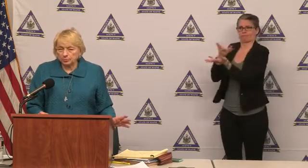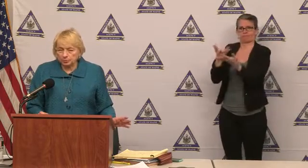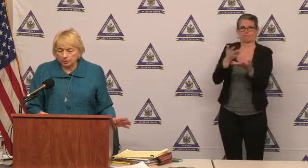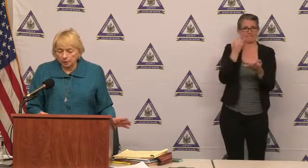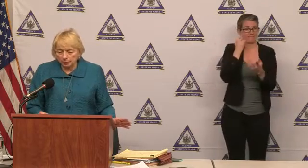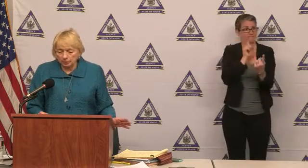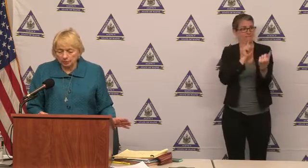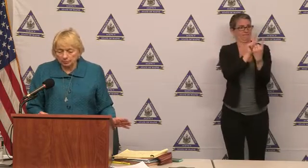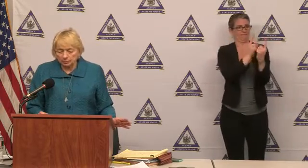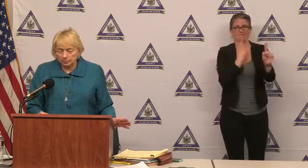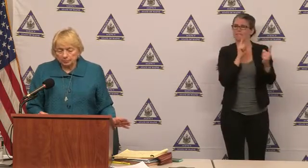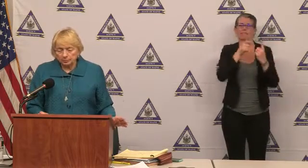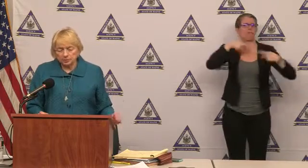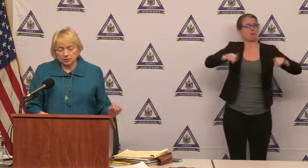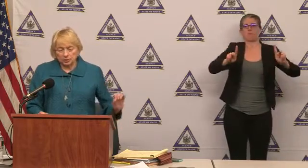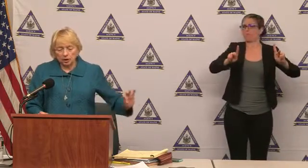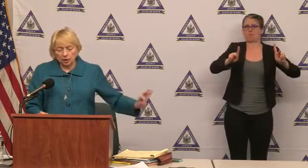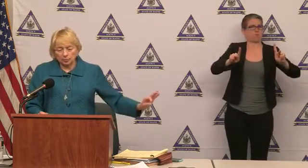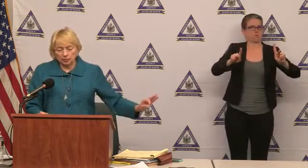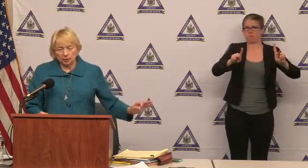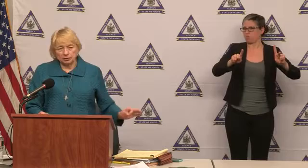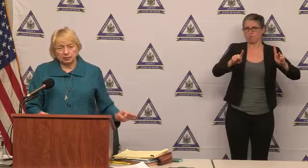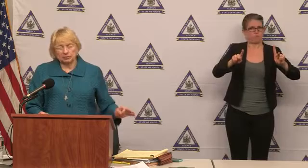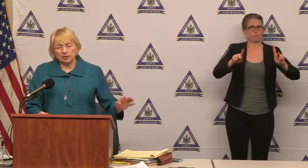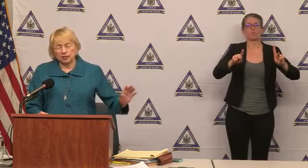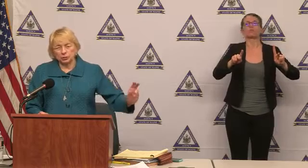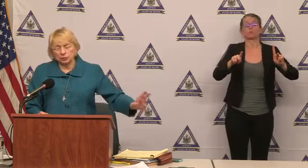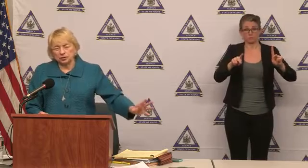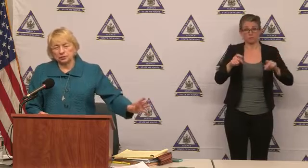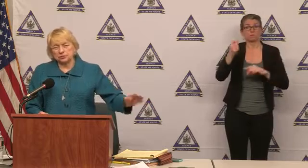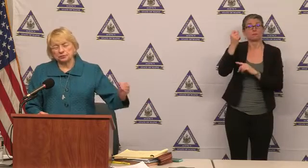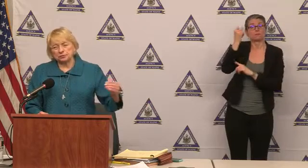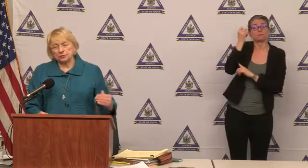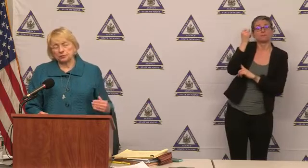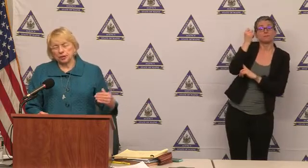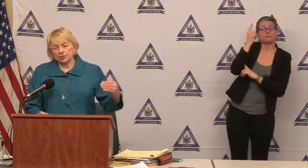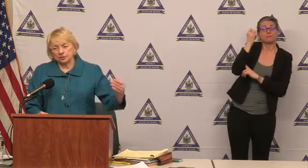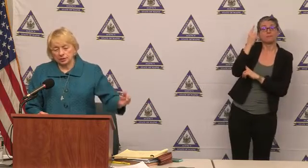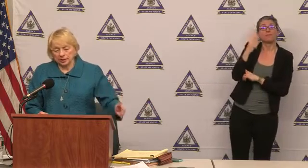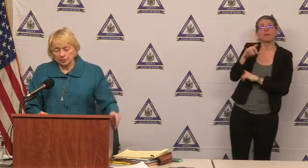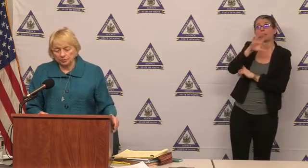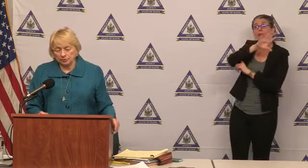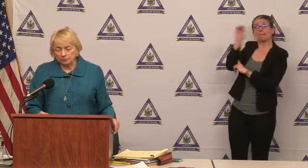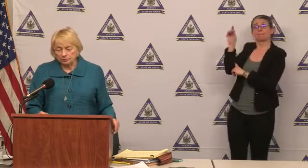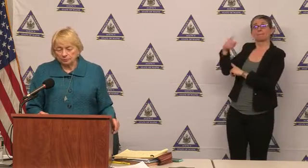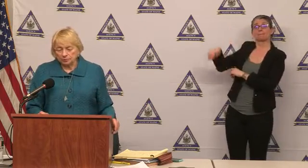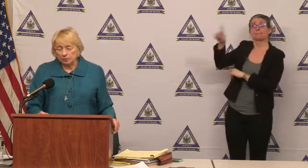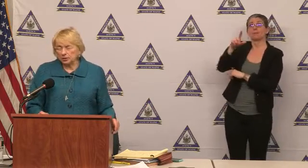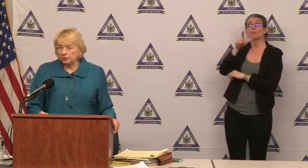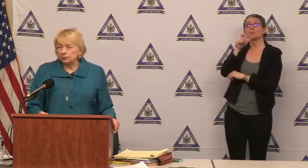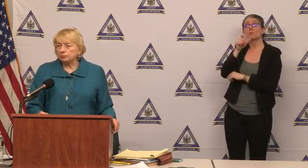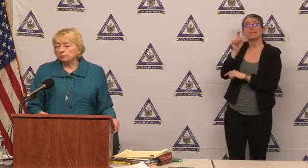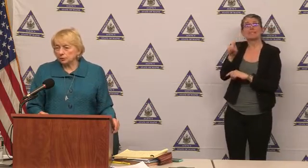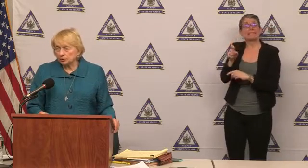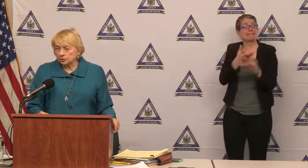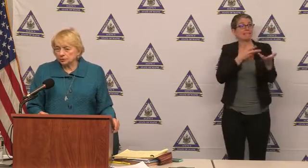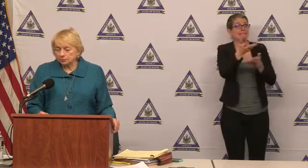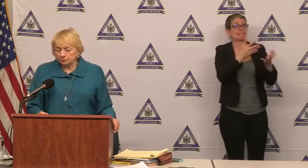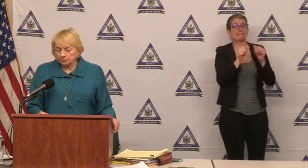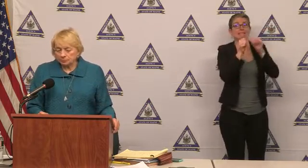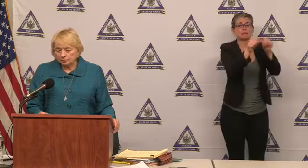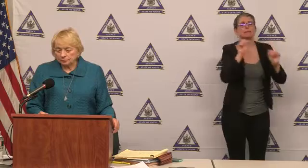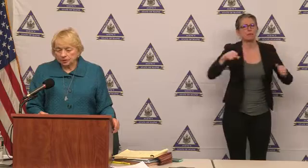to the public, but still operate, take orders, process claims, deliver